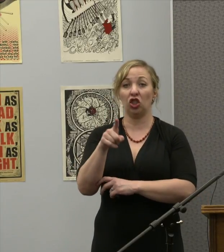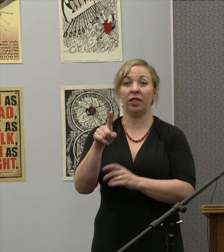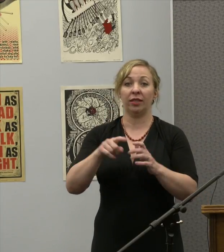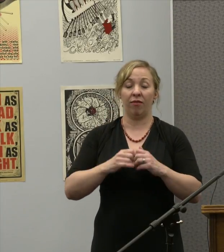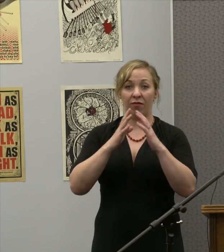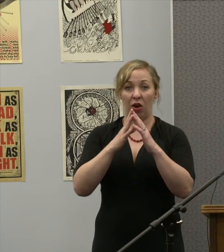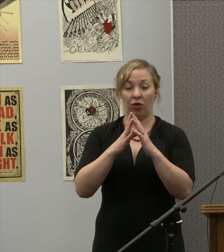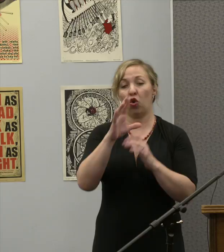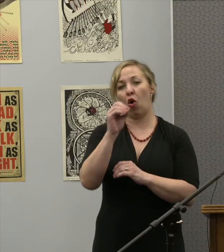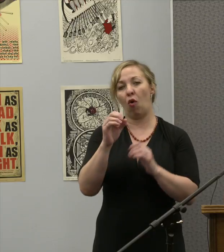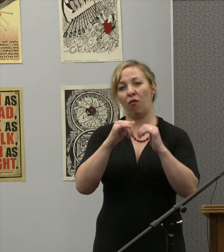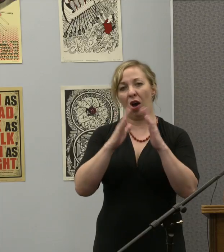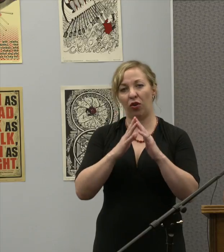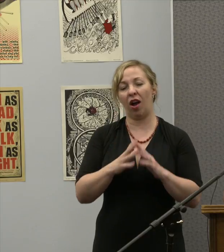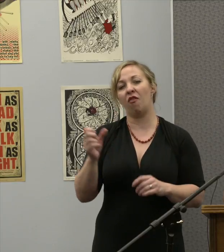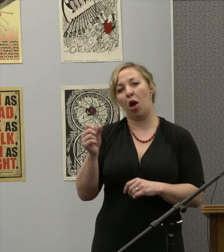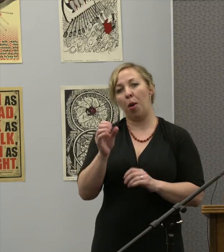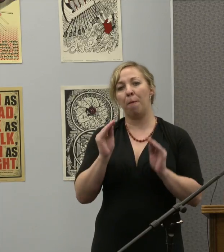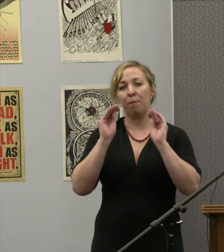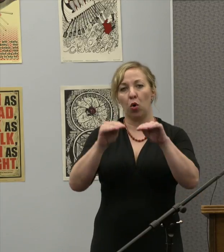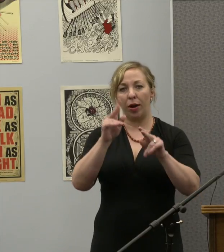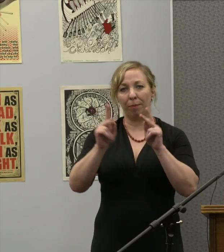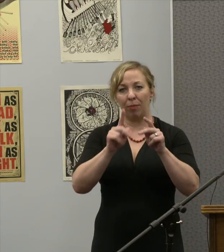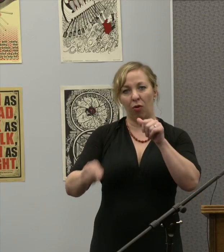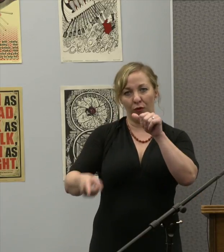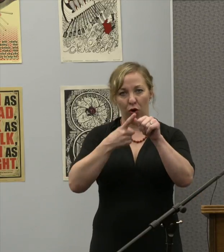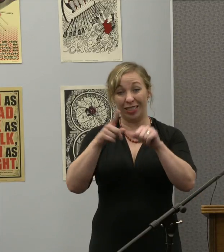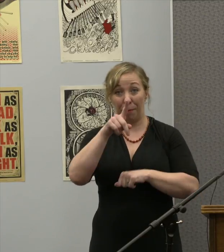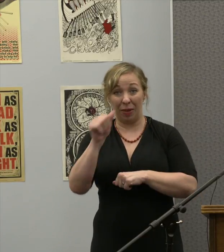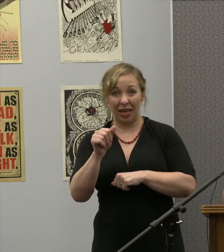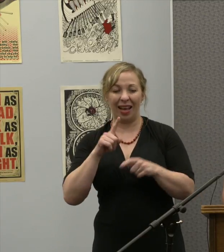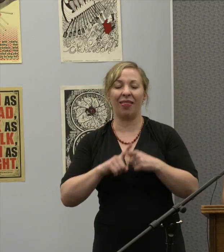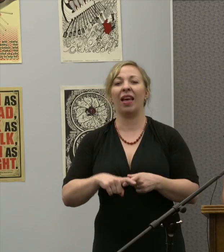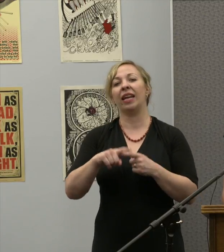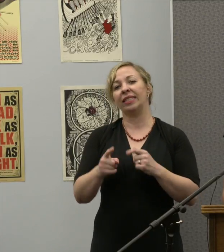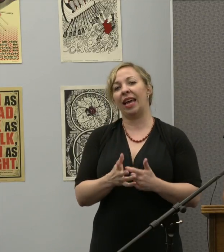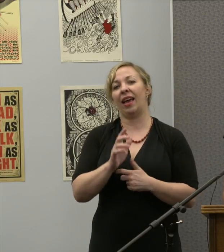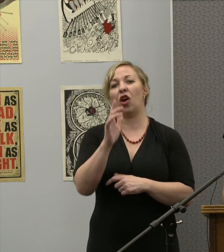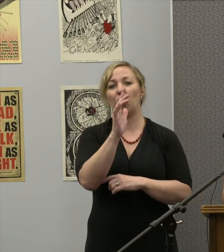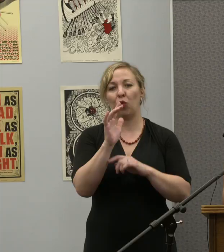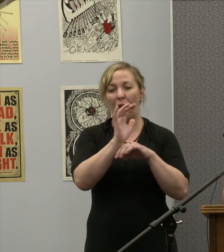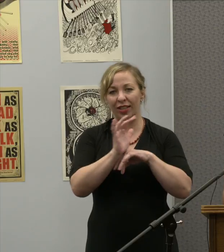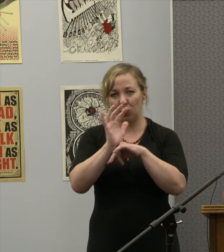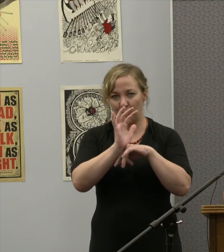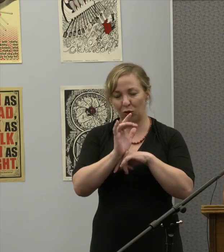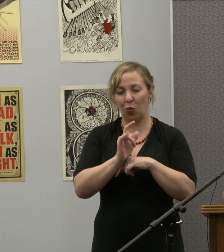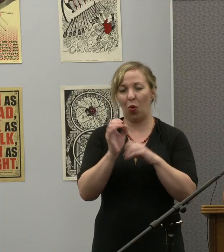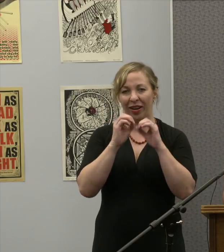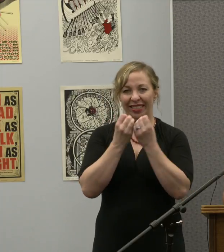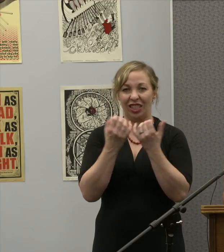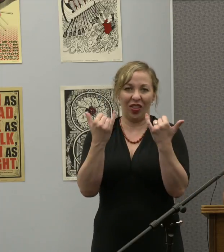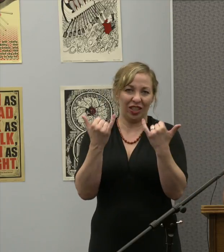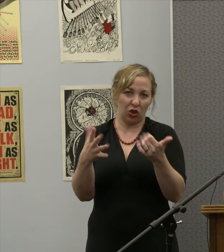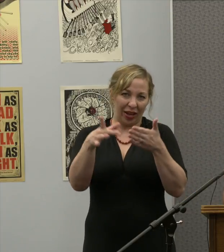a statewide grassroots human rights organization, which is a current which is currently leading a campaign